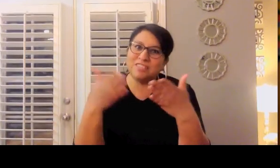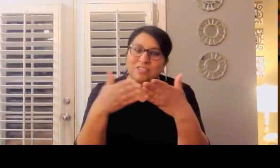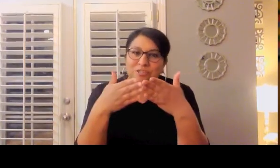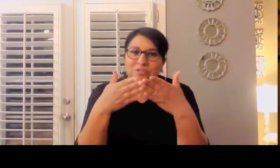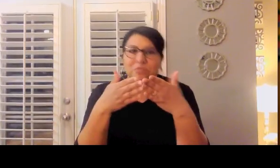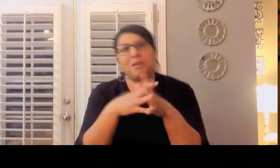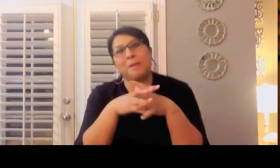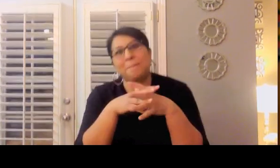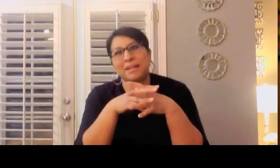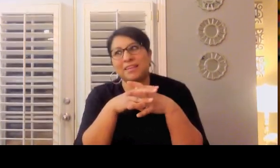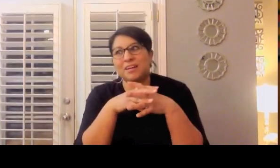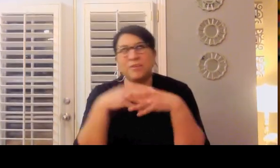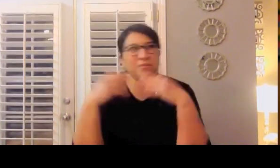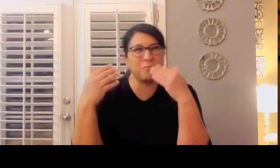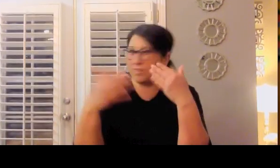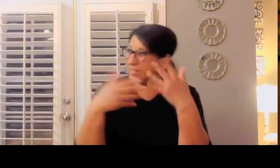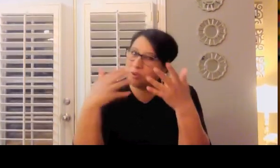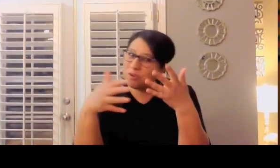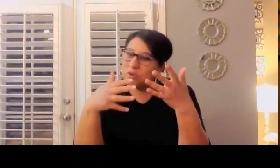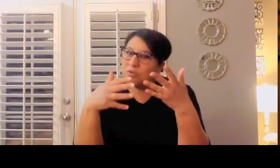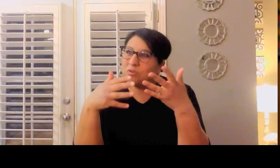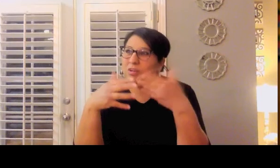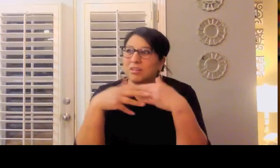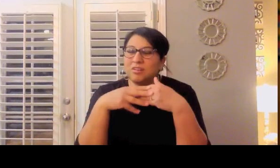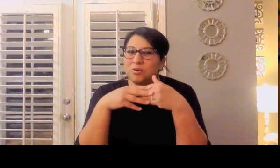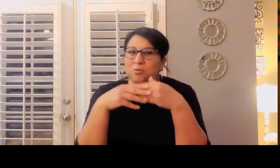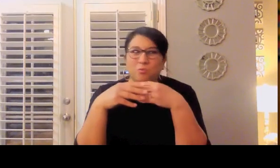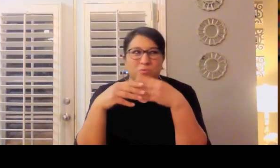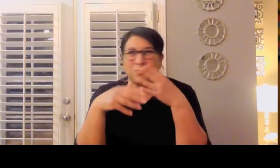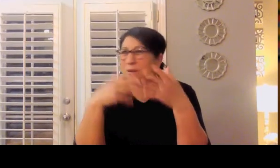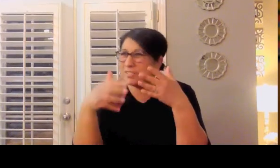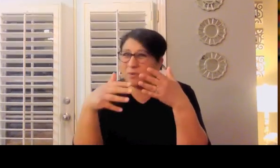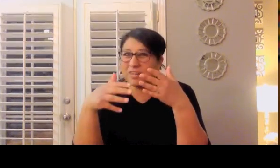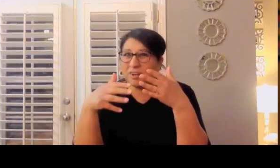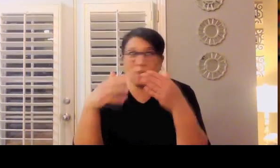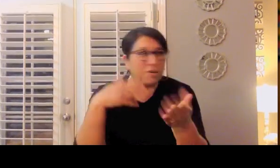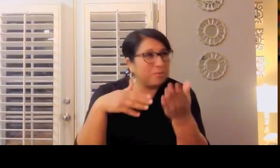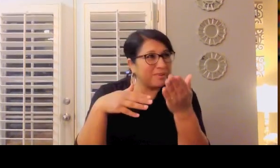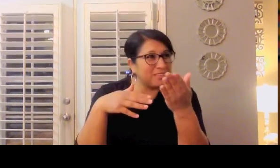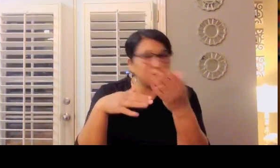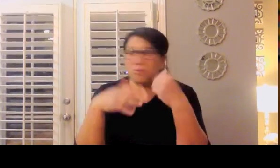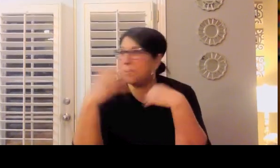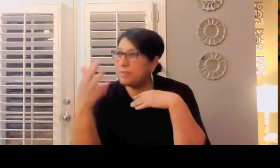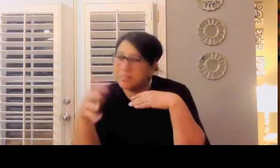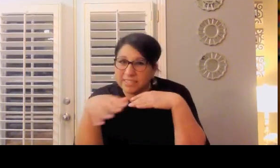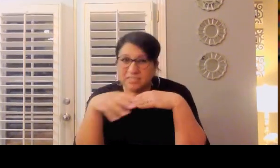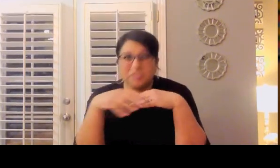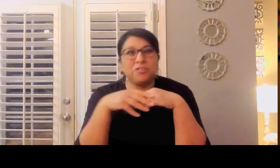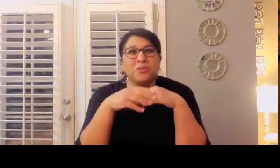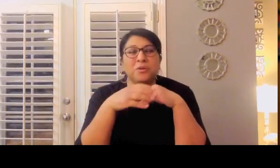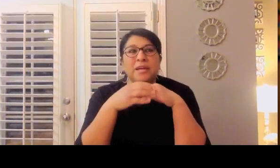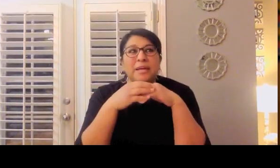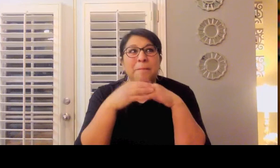was new back then. We didn't really know, you know, what was going on, what we could do, what we couldn't